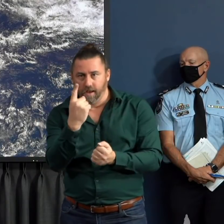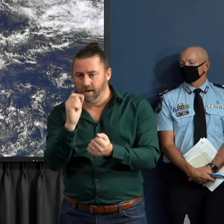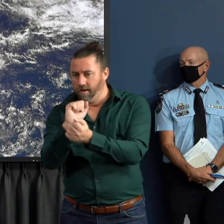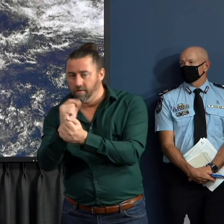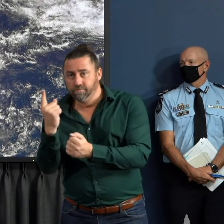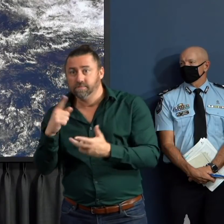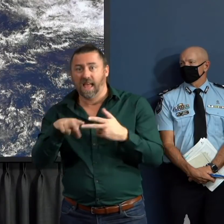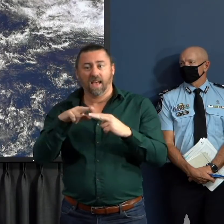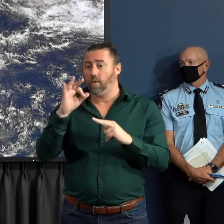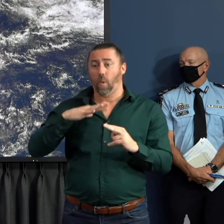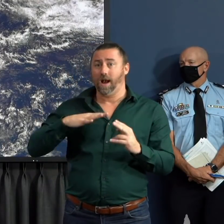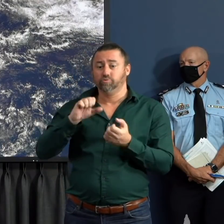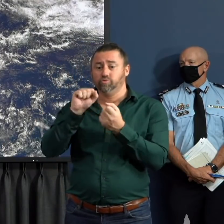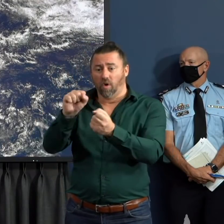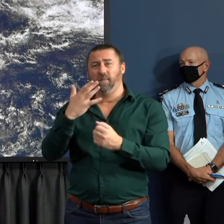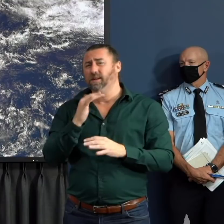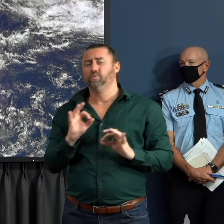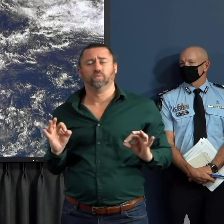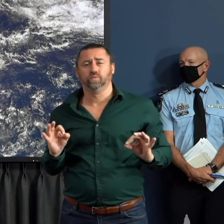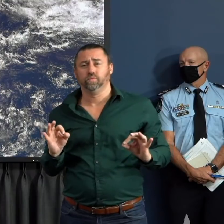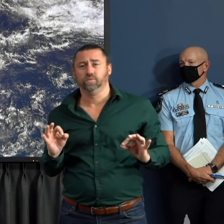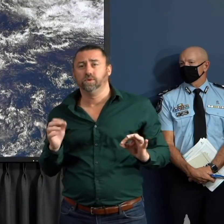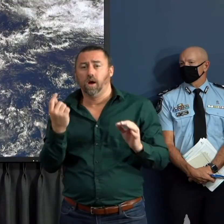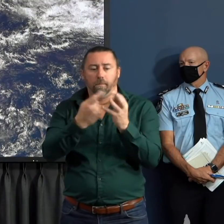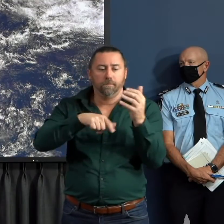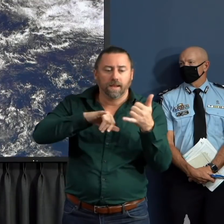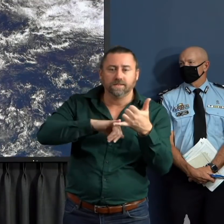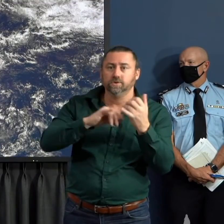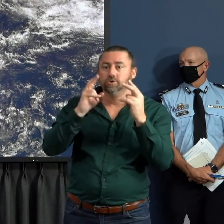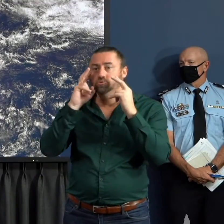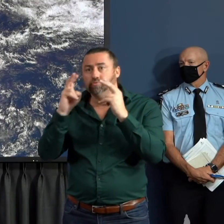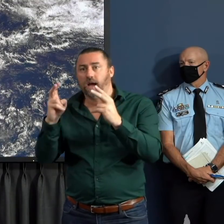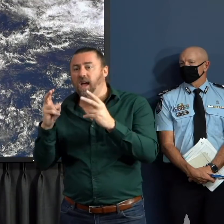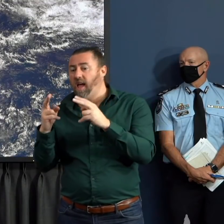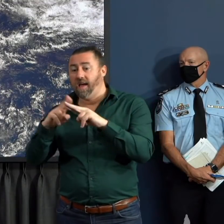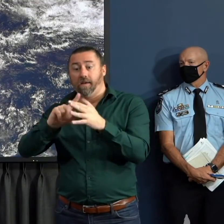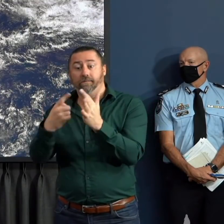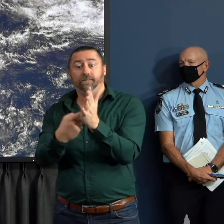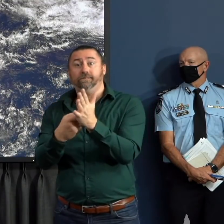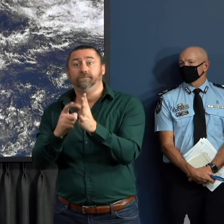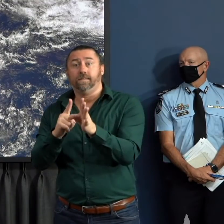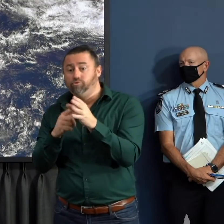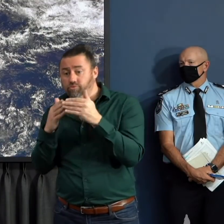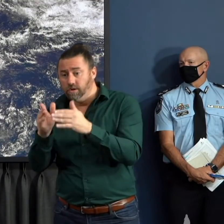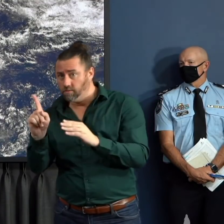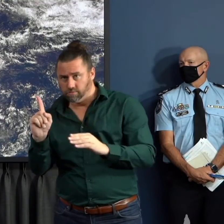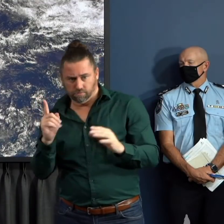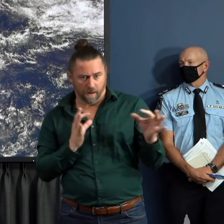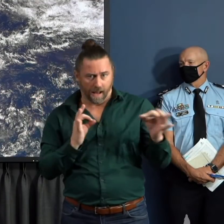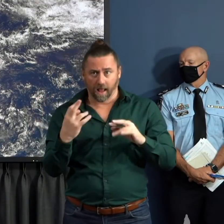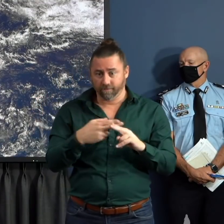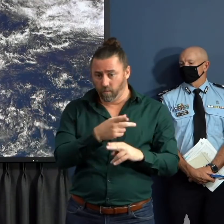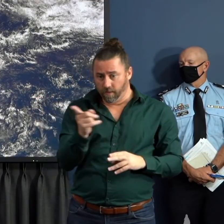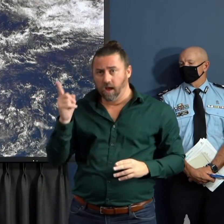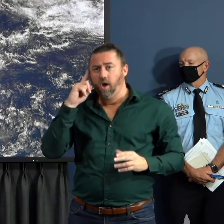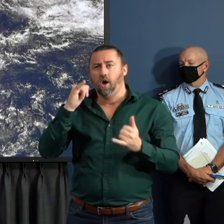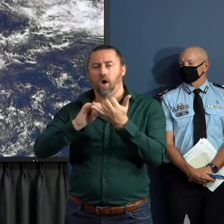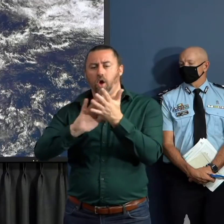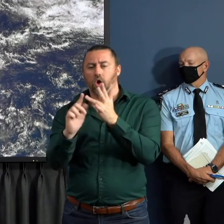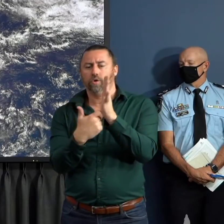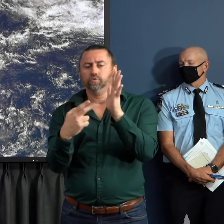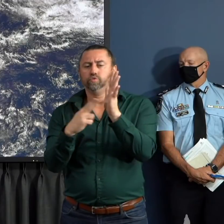So in terms of public transport, we're seeing increasing impacts there. Just this morning we've seen the Shorncliffe